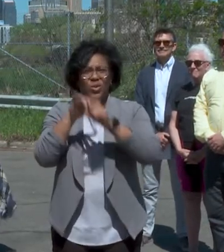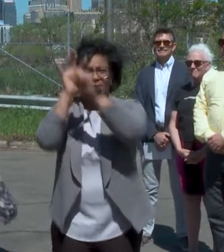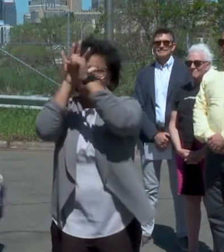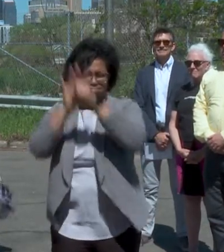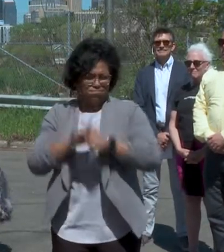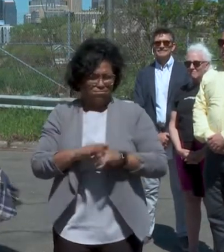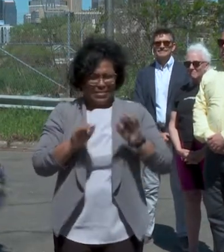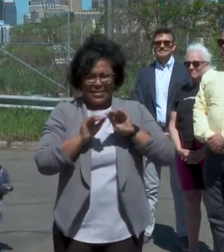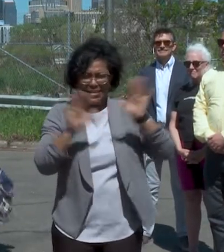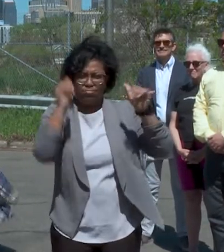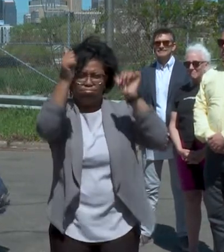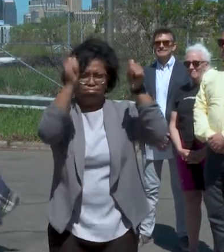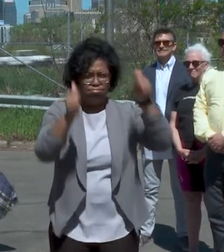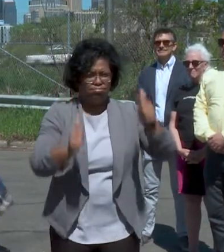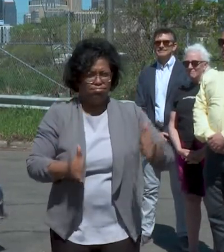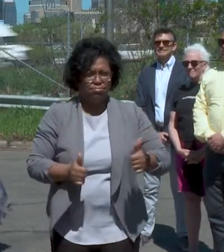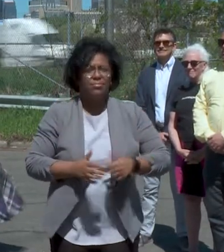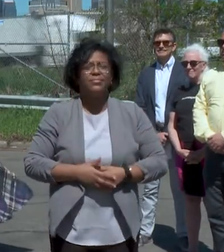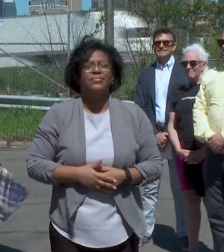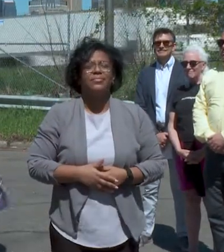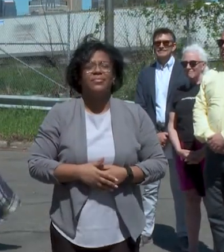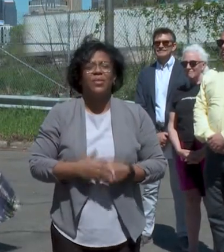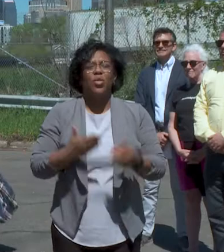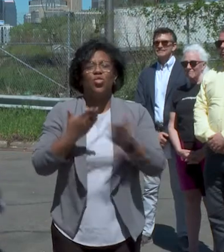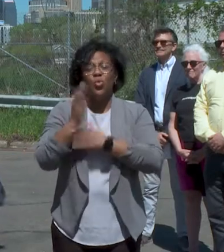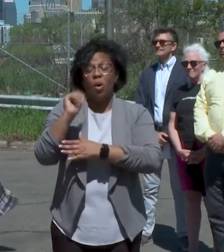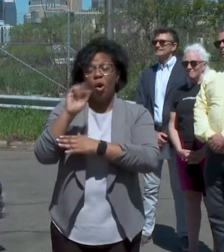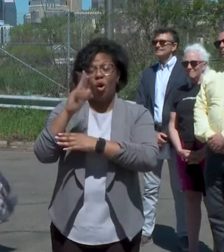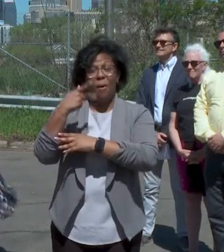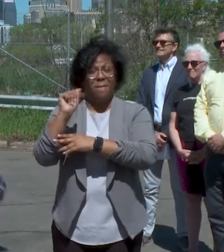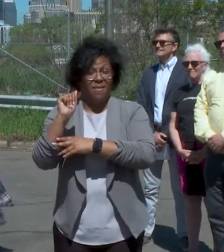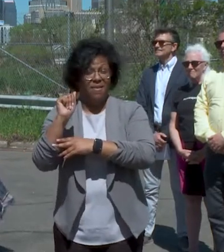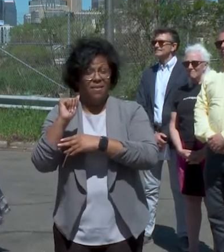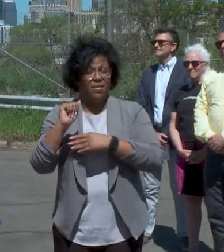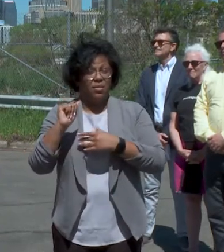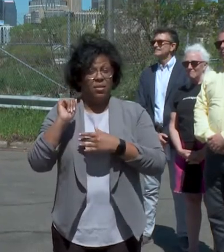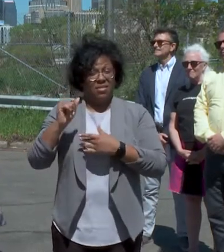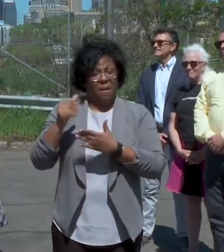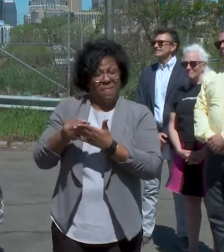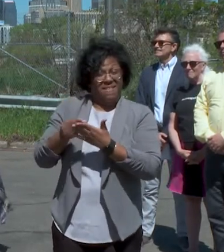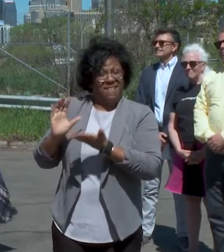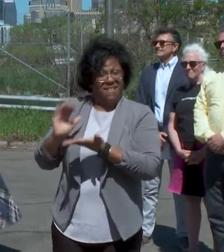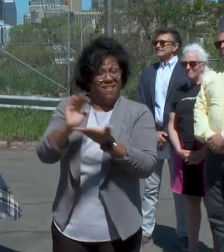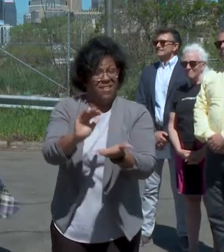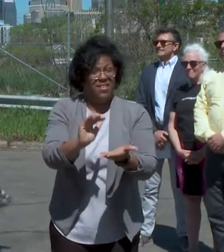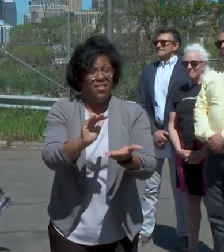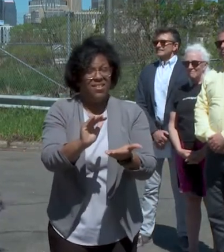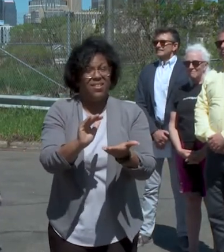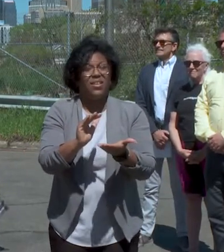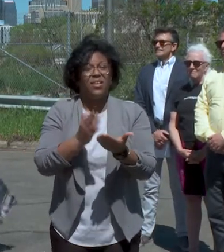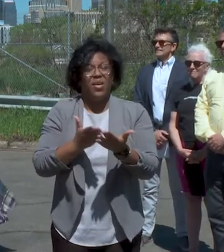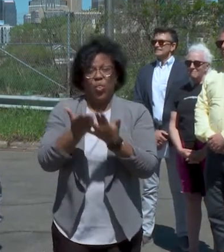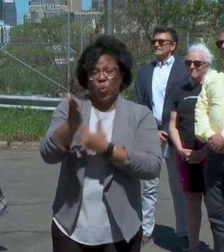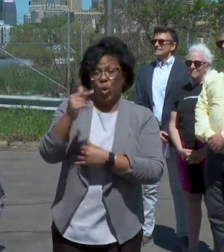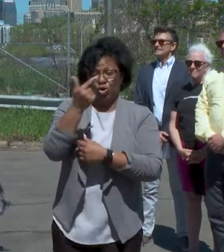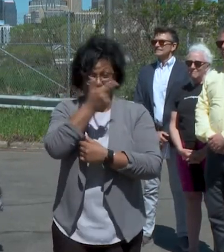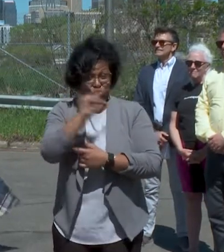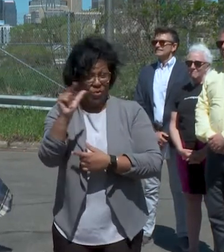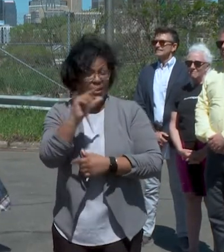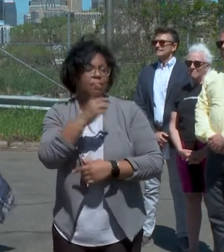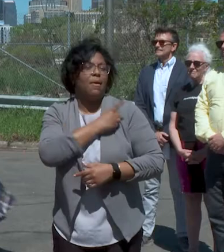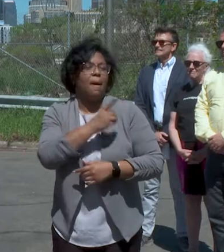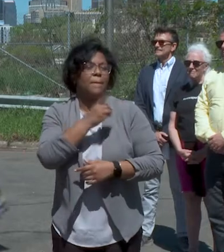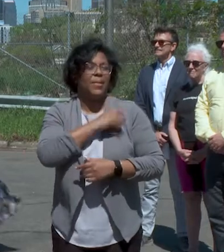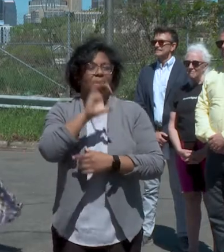going through the ARPA dollars and in funding in support of Green Minneapolis Climate Resiliency Initiative. It